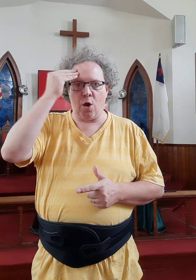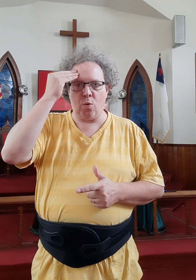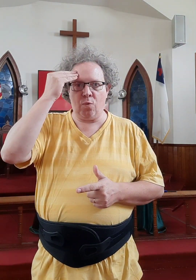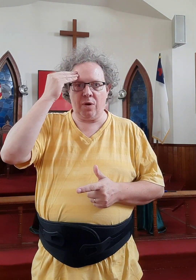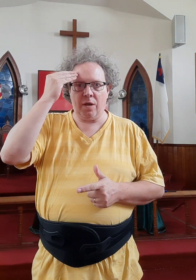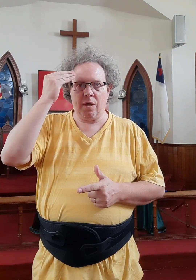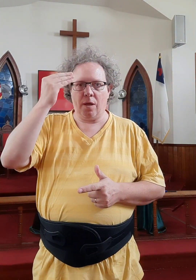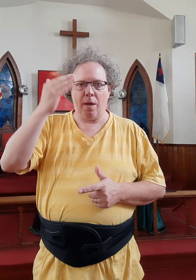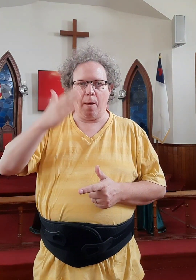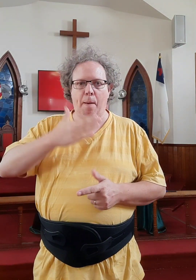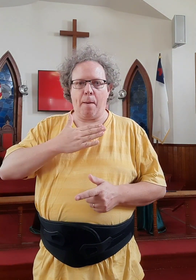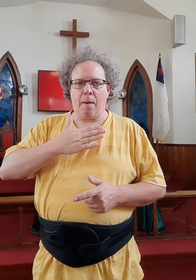known